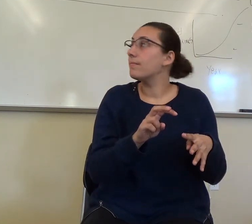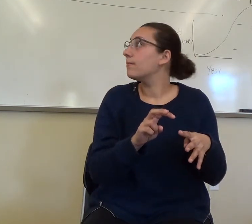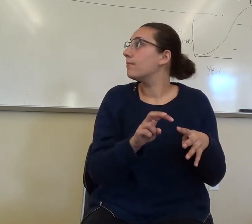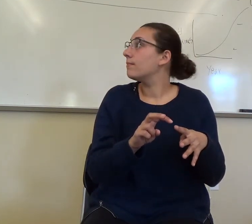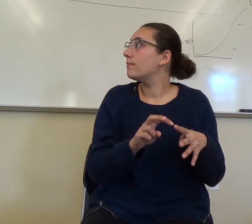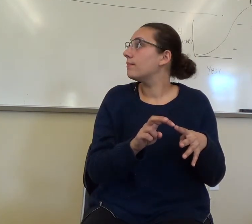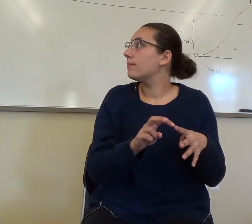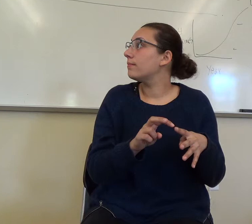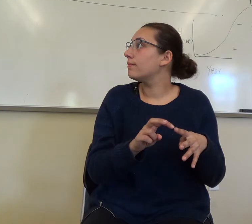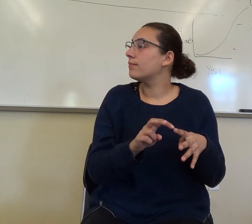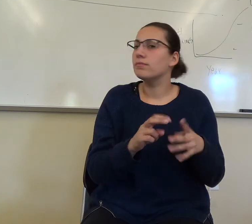does what?